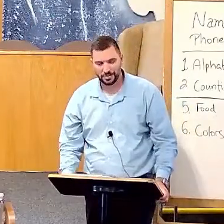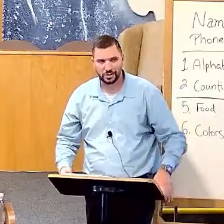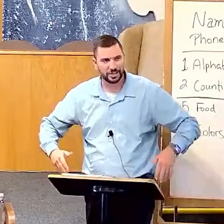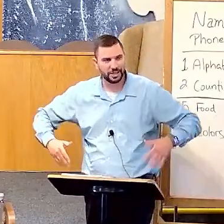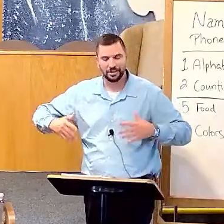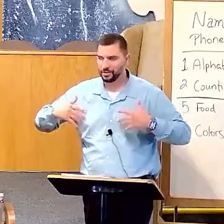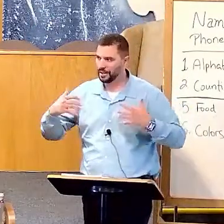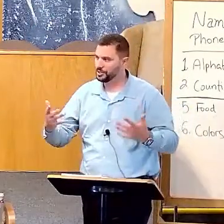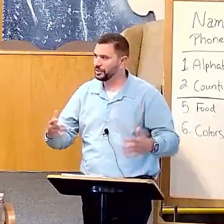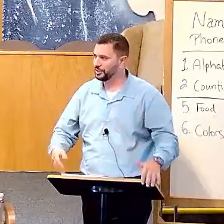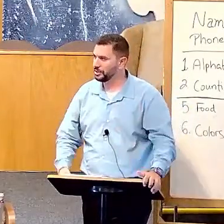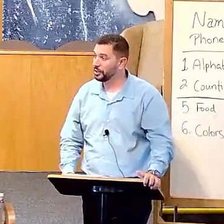again, that's your actions.